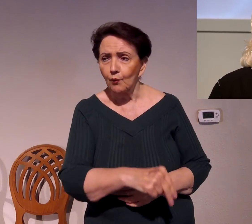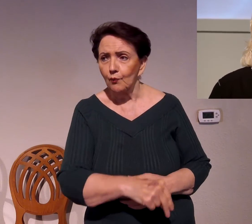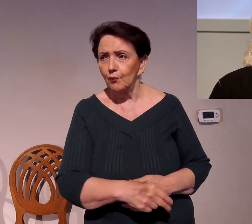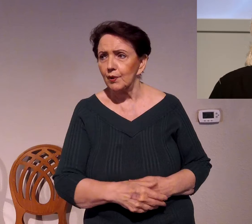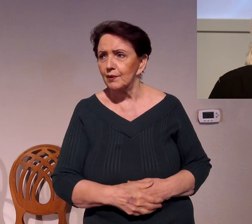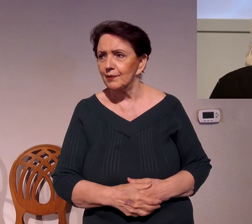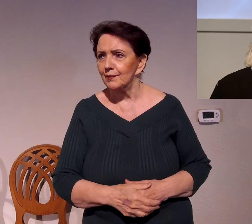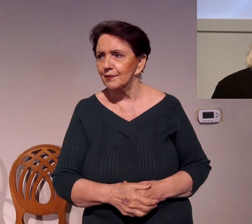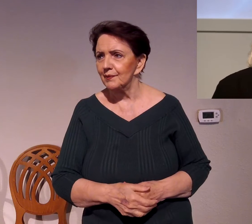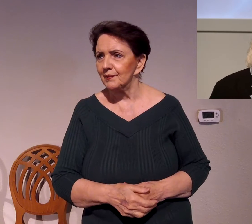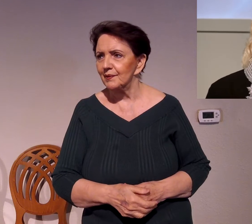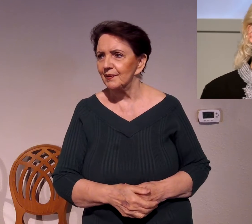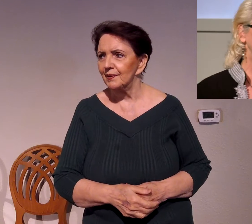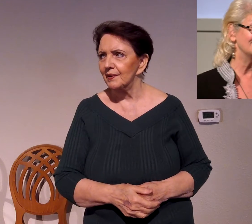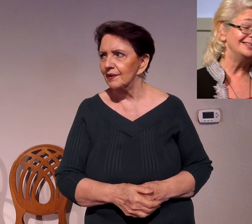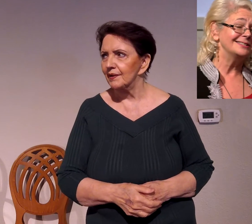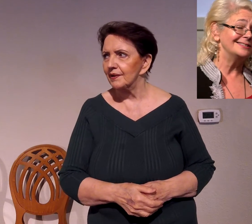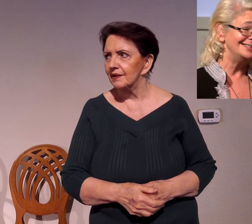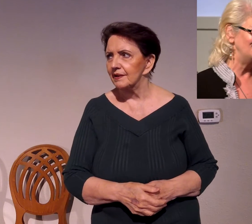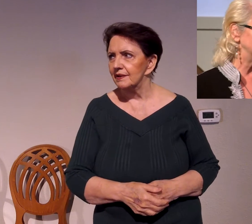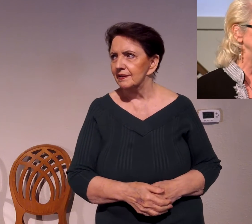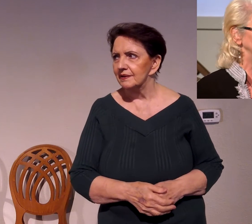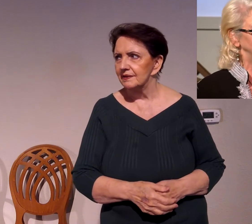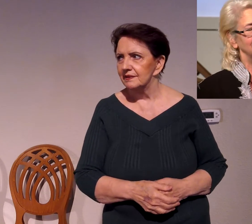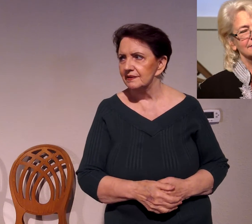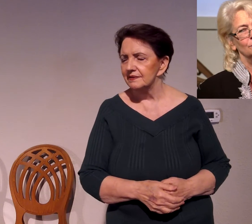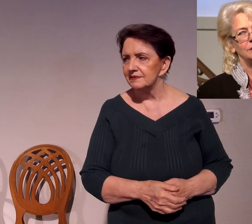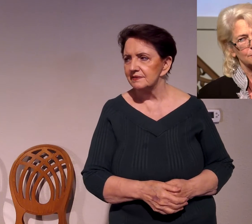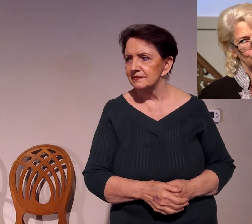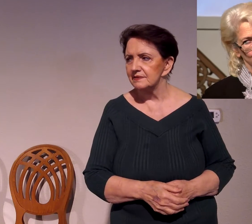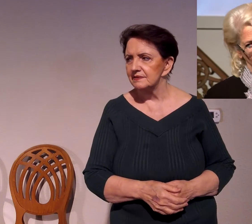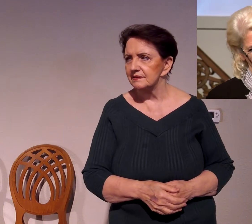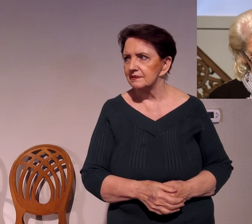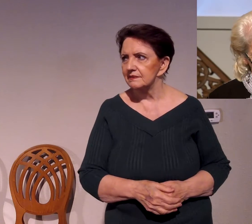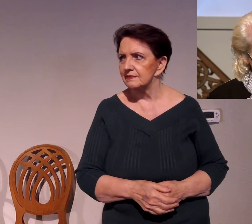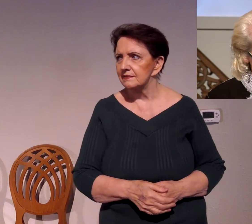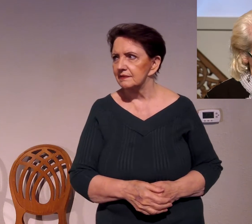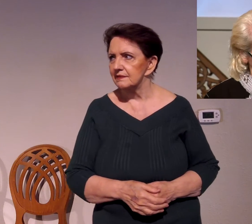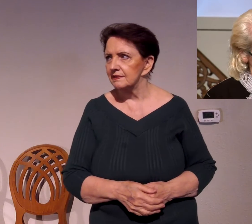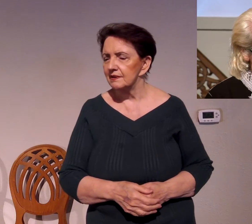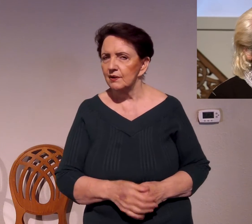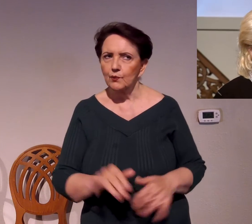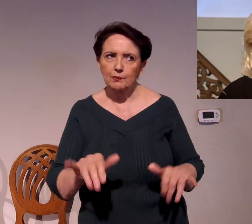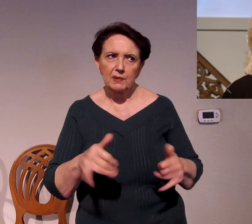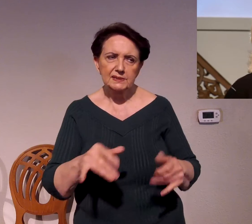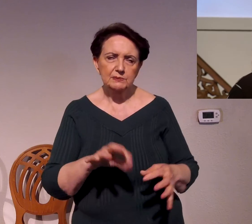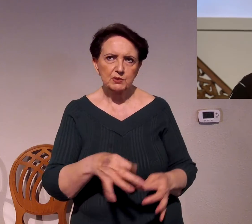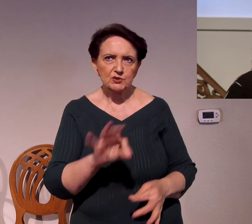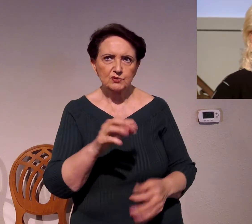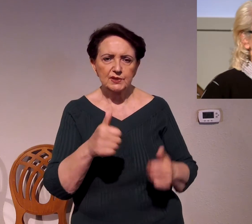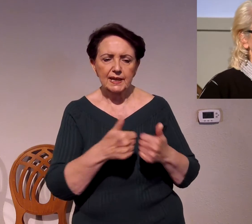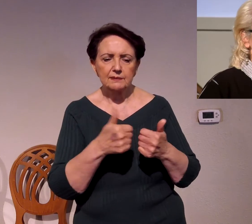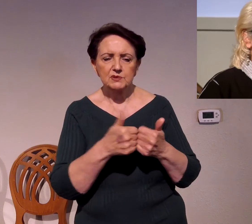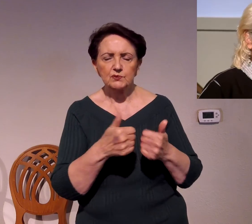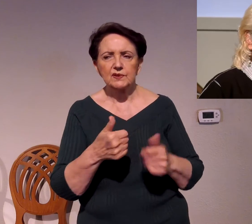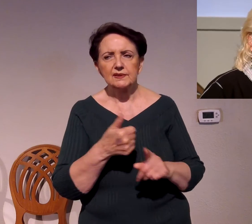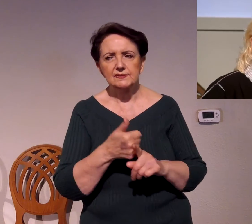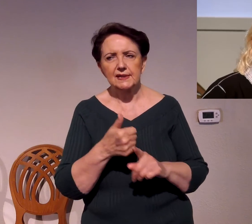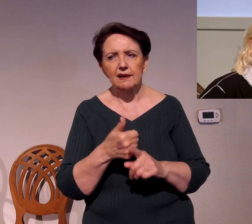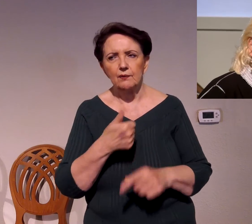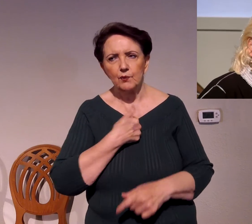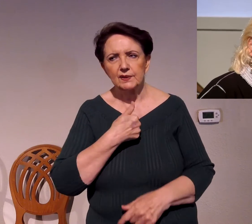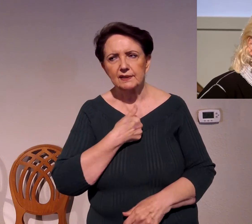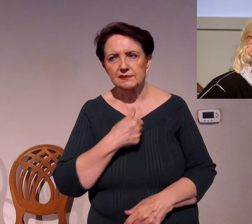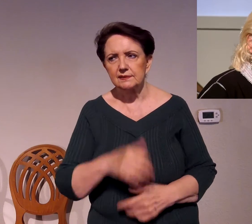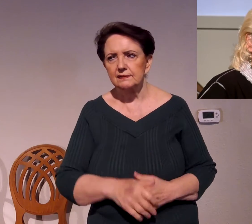Holy moly. So we play so many spiritual games with ourselves. So when we are not willing to look at